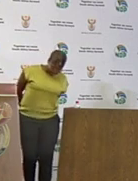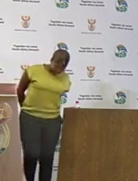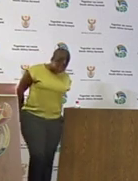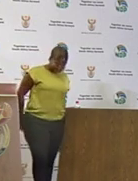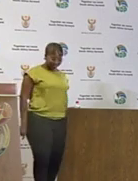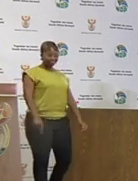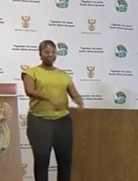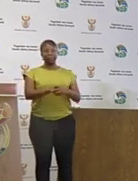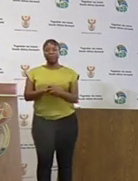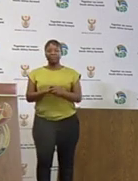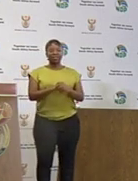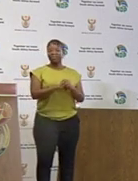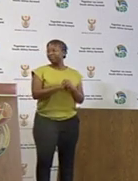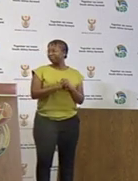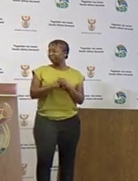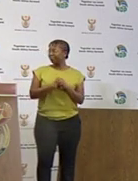Thank you very much,